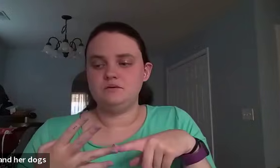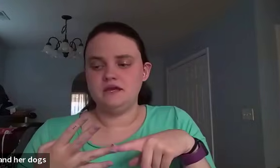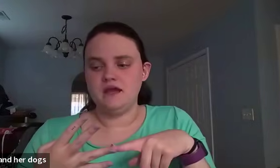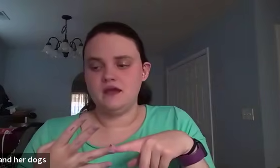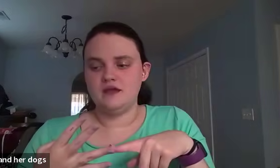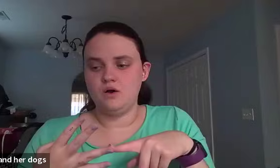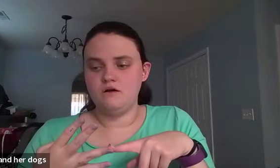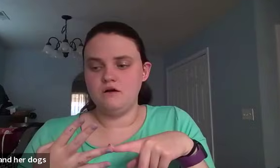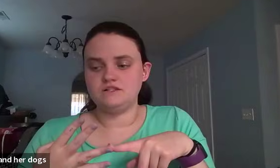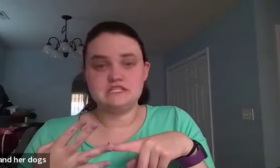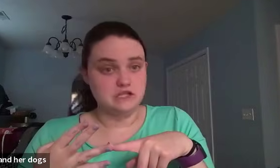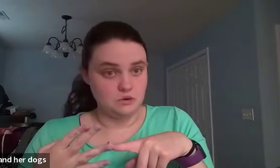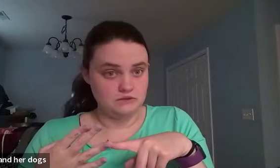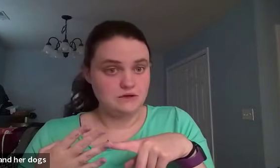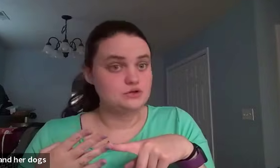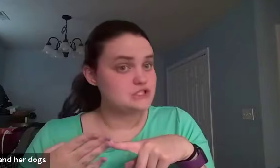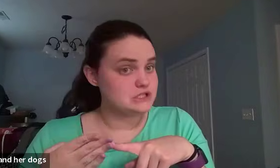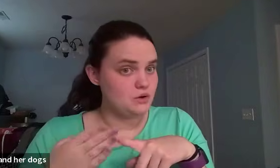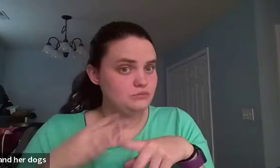Then we had our slowly or slow.